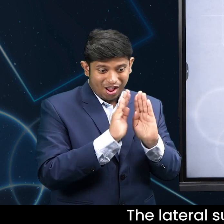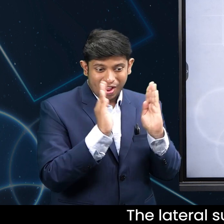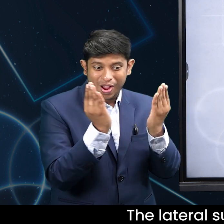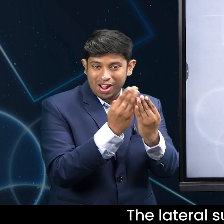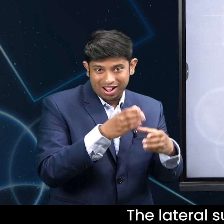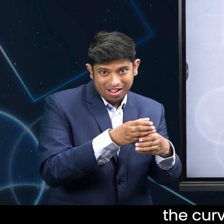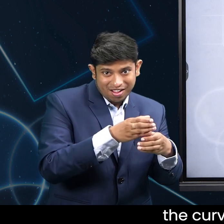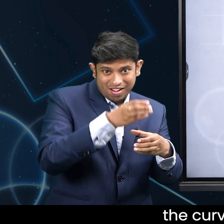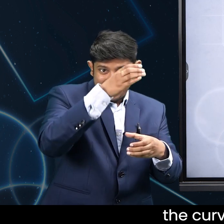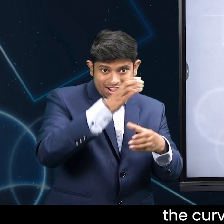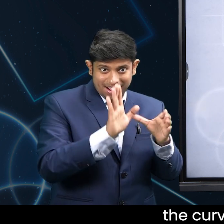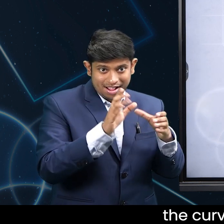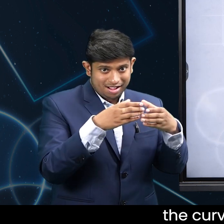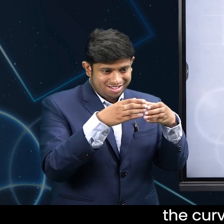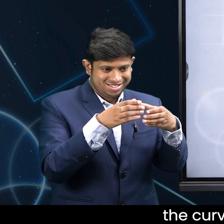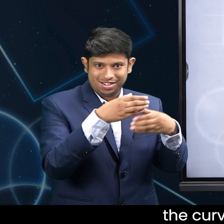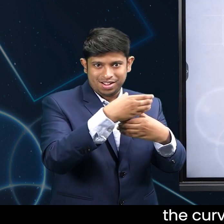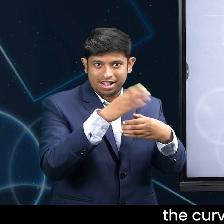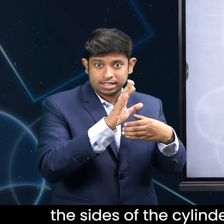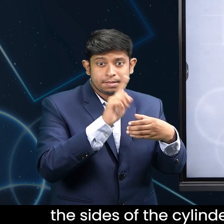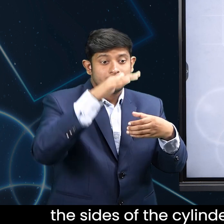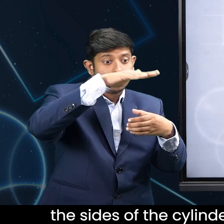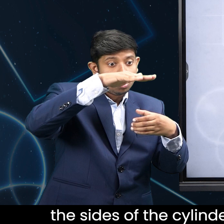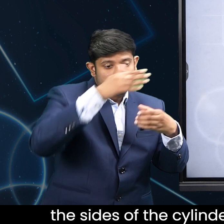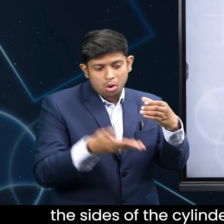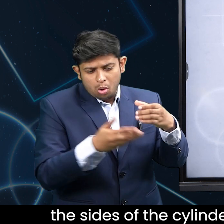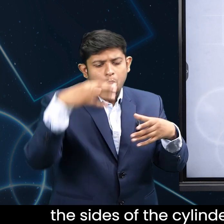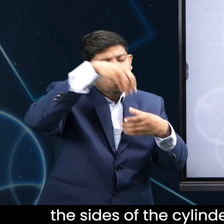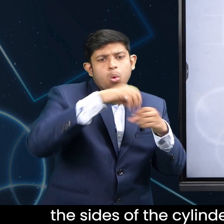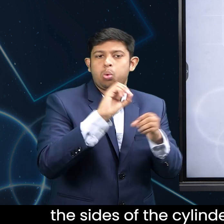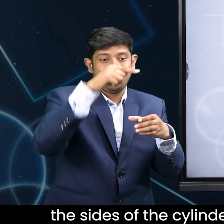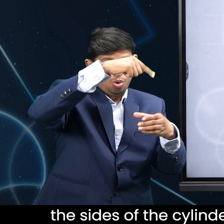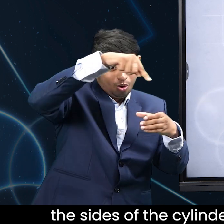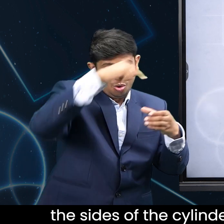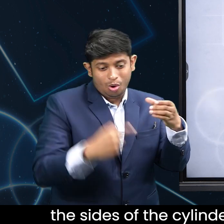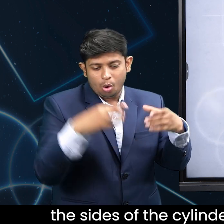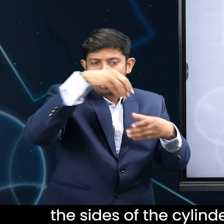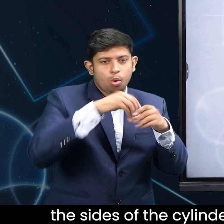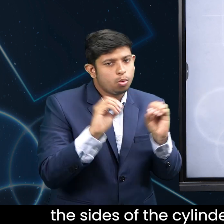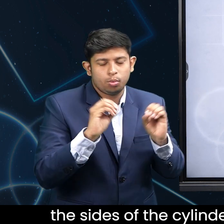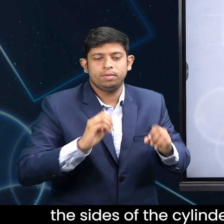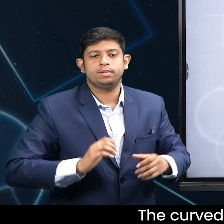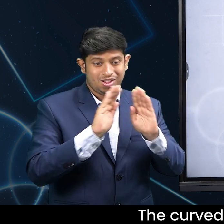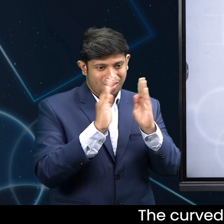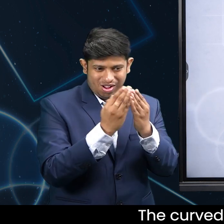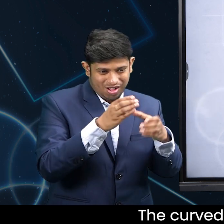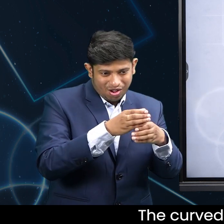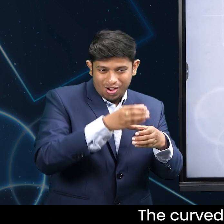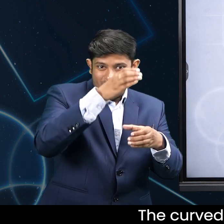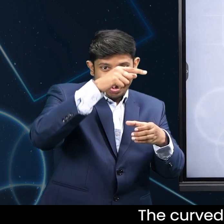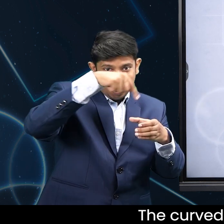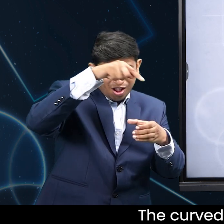the cylinder refers to the curved surface that wraps around the sides of the cylinder, excluding the top and bottom circle bases. The